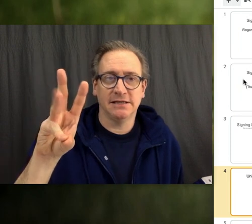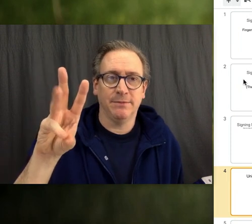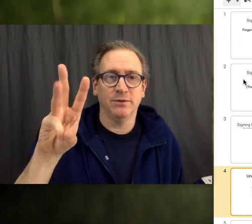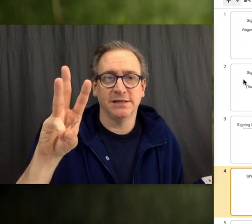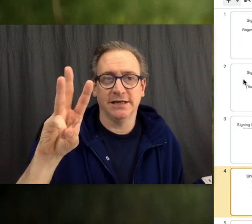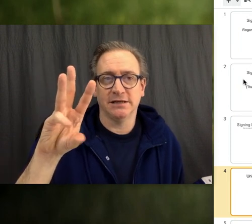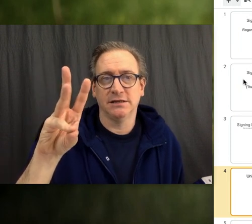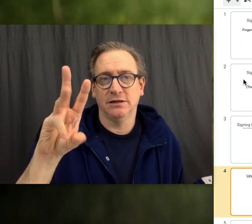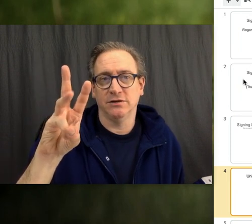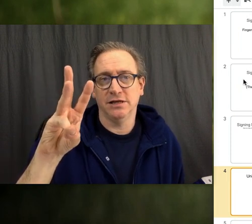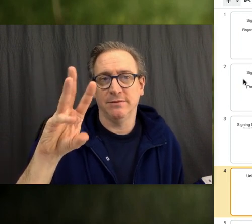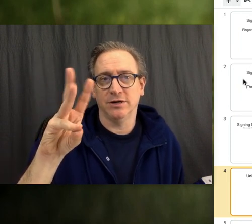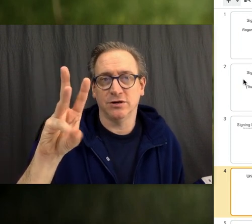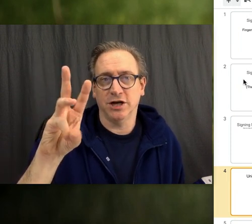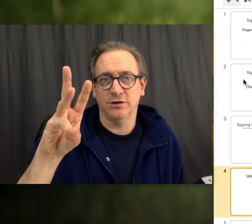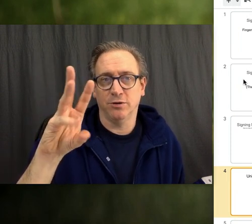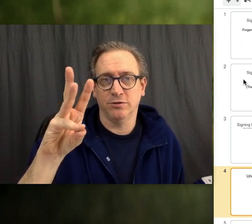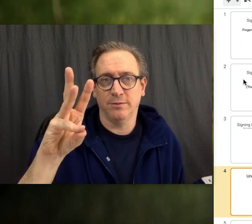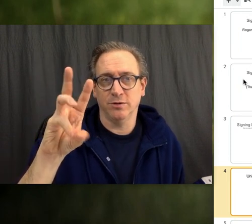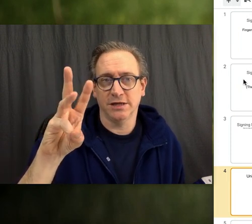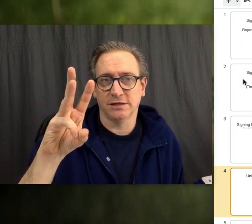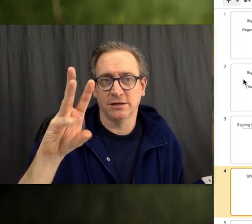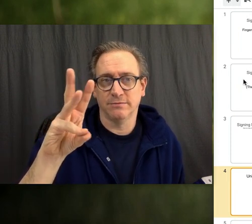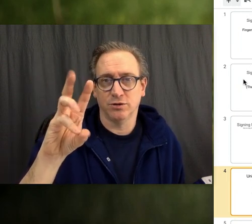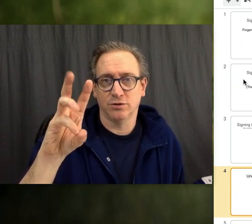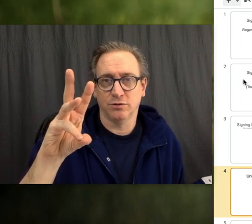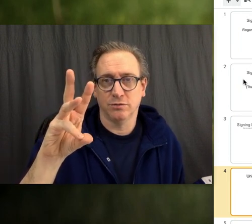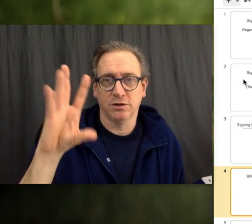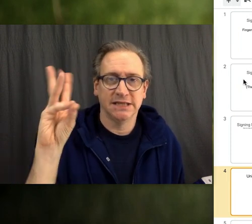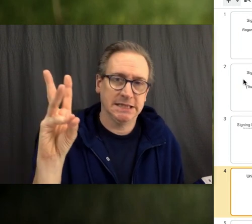6, W and 6. You'll see them interchangeable, W6.